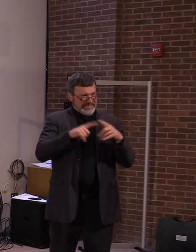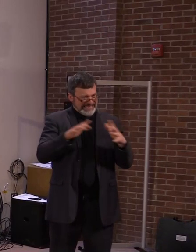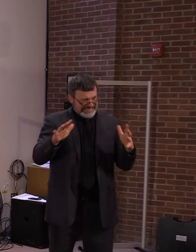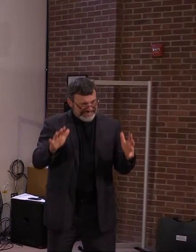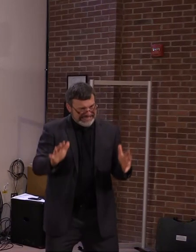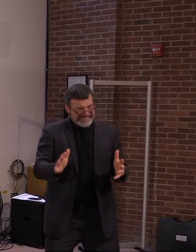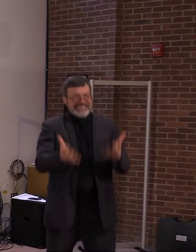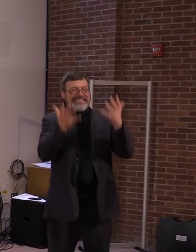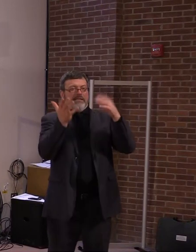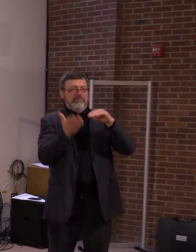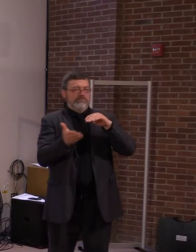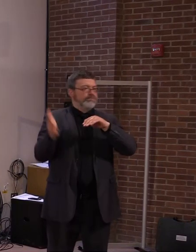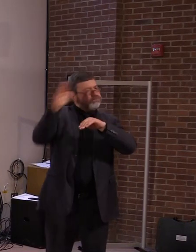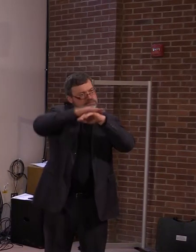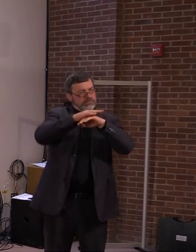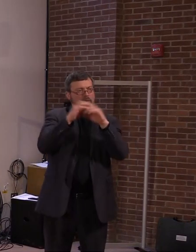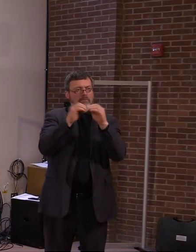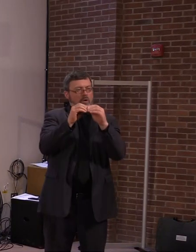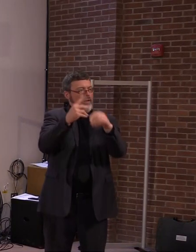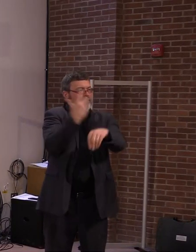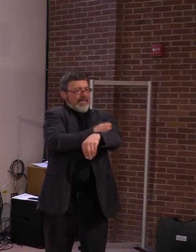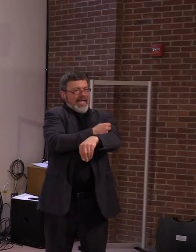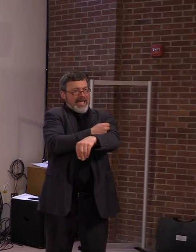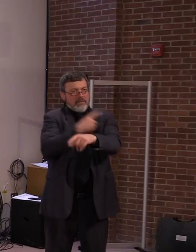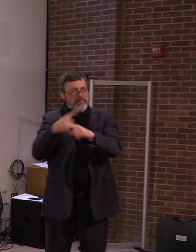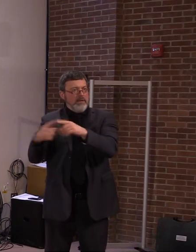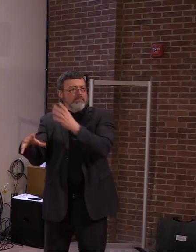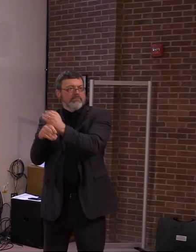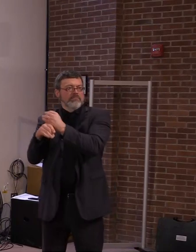possible to help out. Obviously,